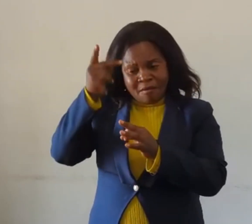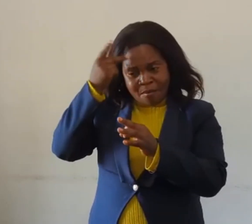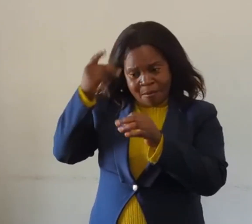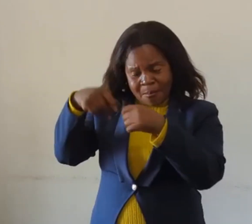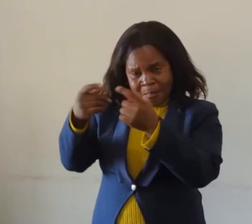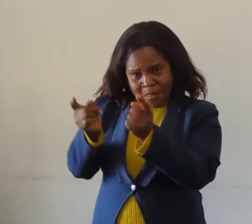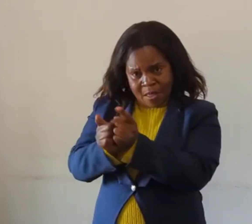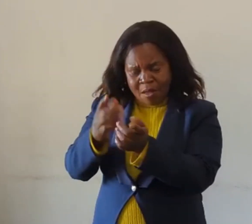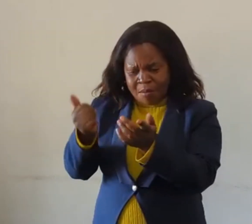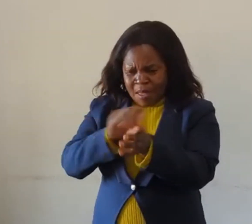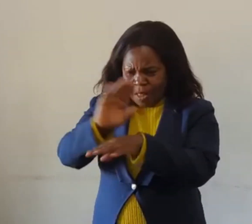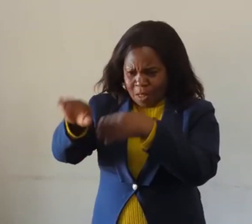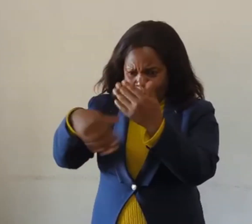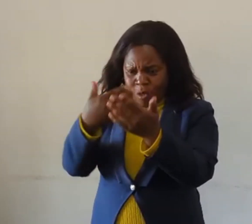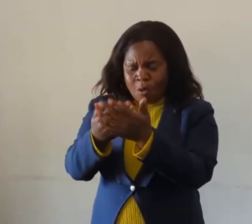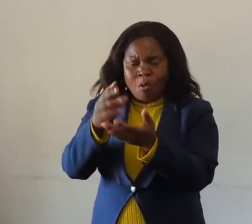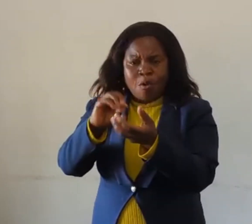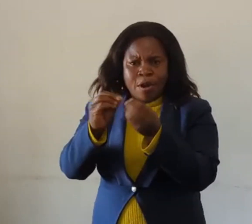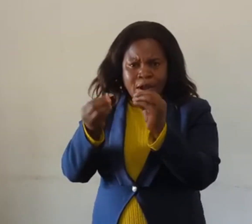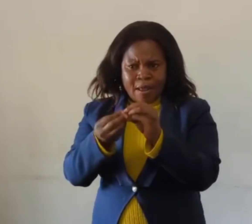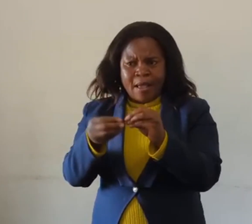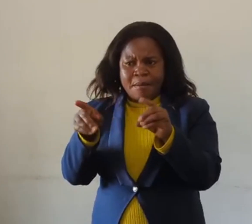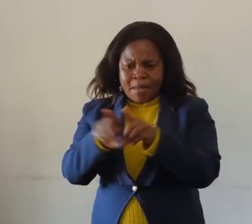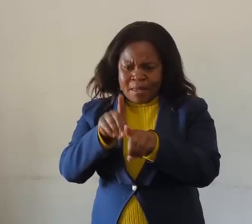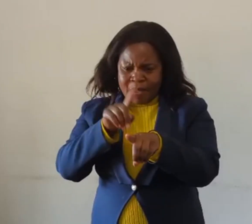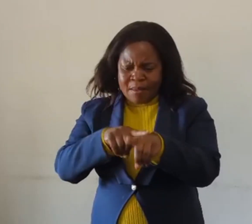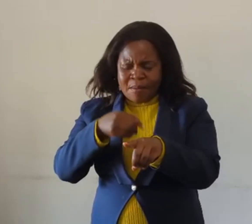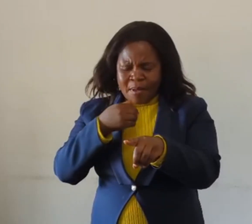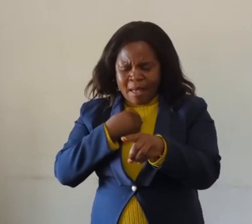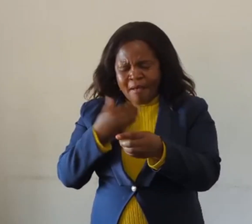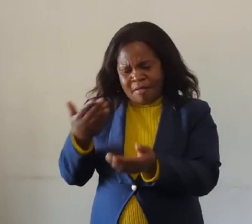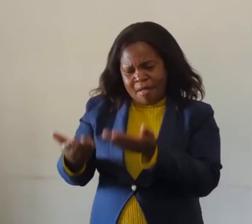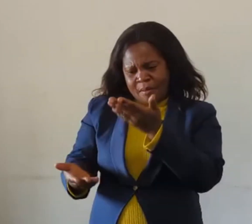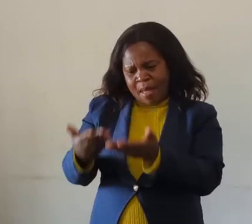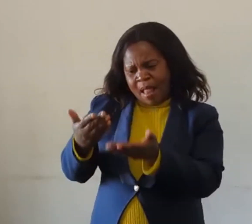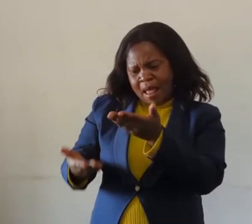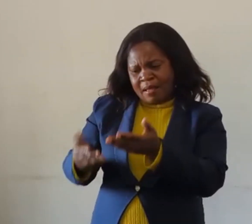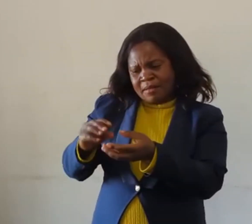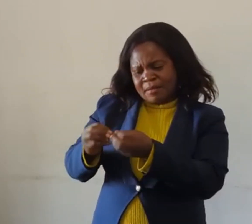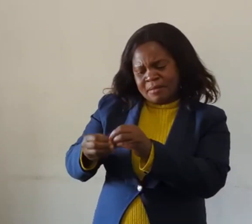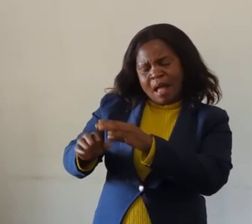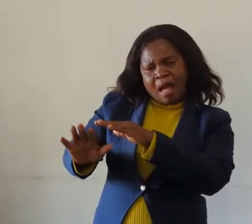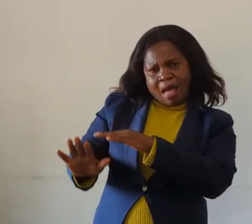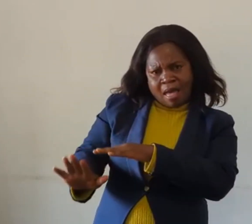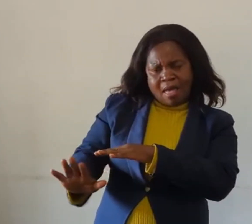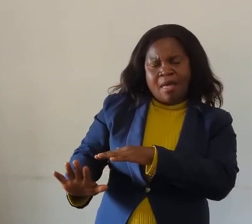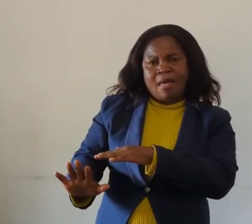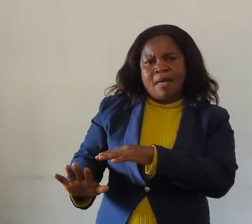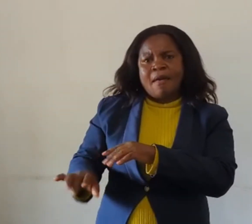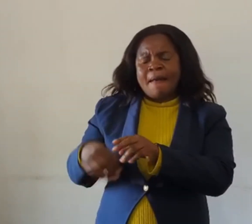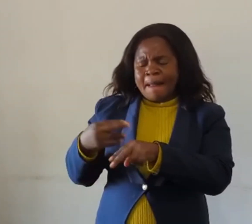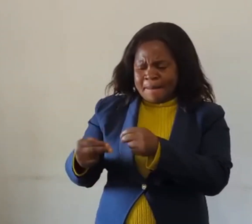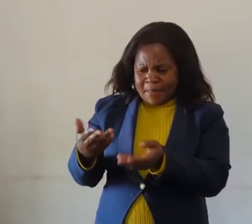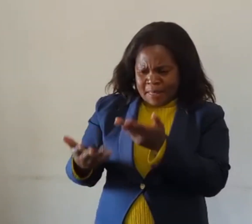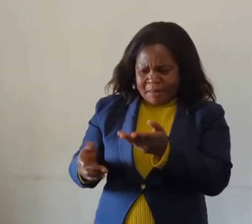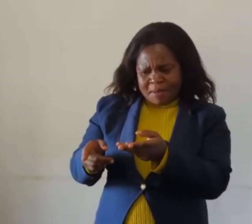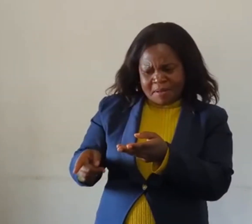number and still has a leftover fraction, that leftover is not